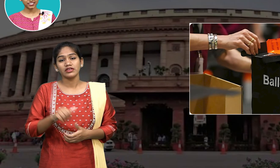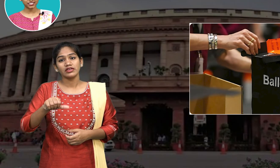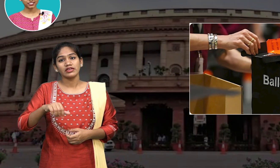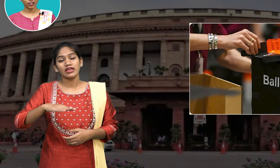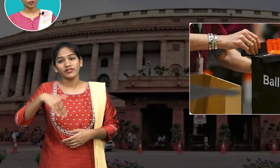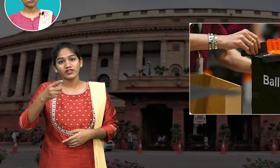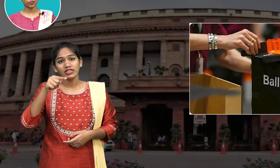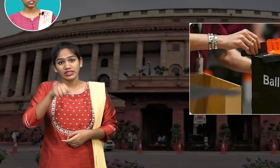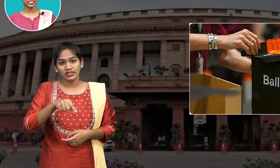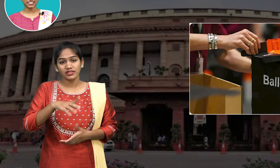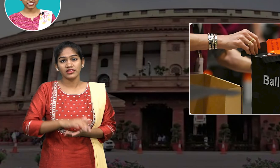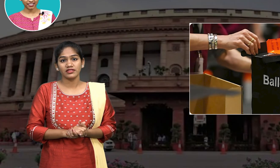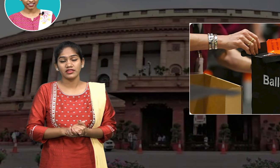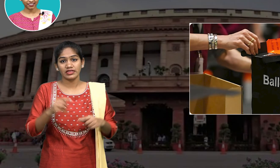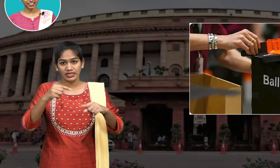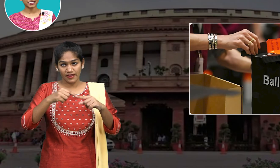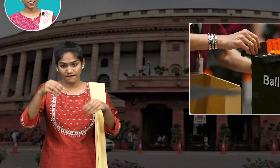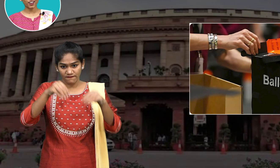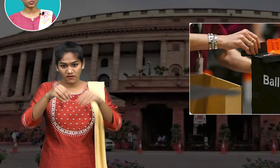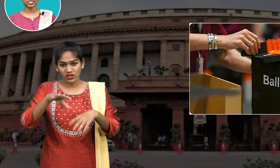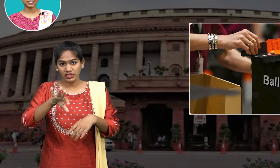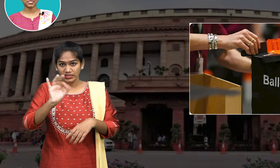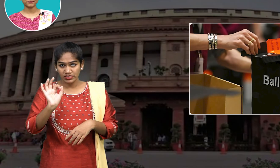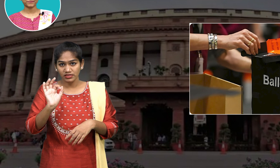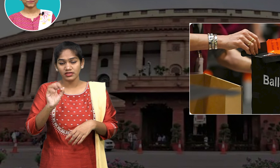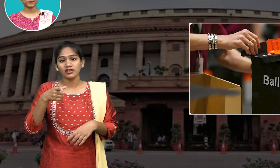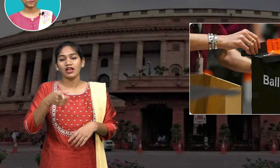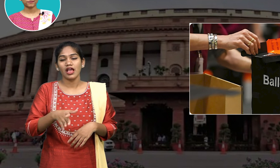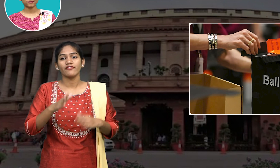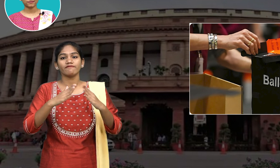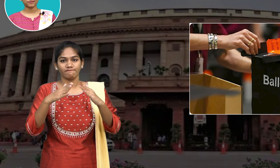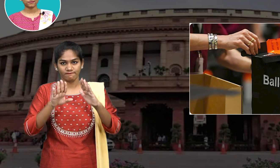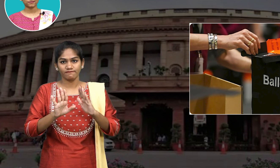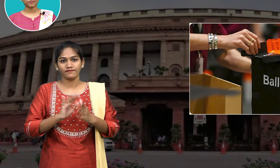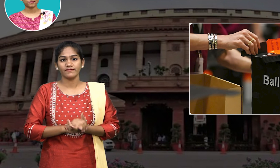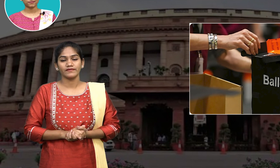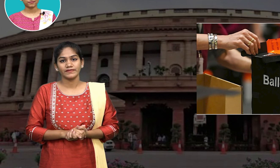After this, voting is taken in the House.